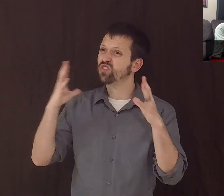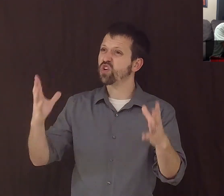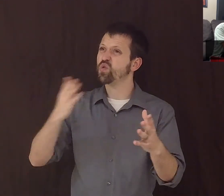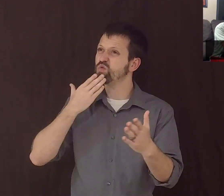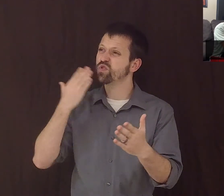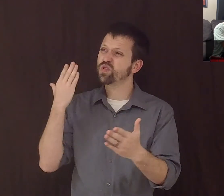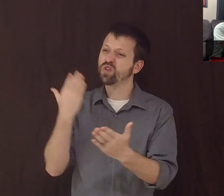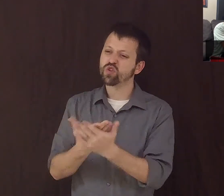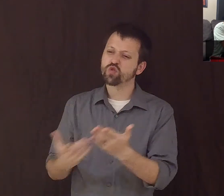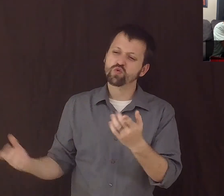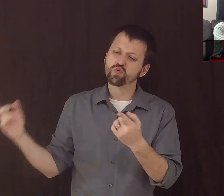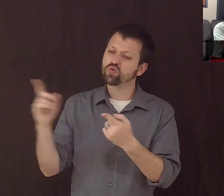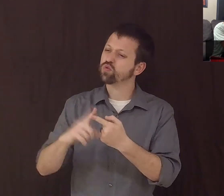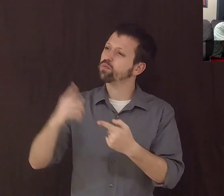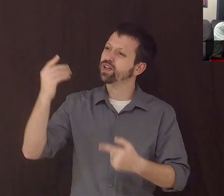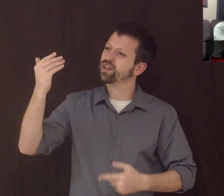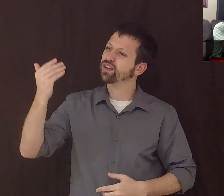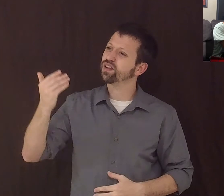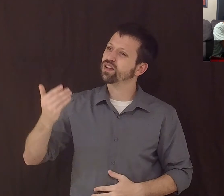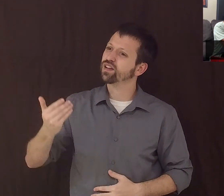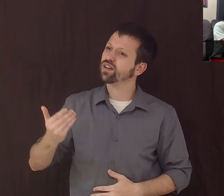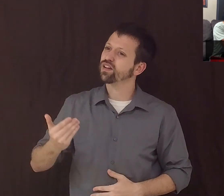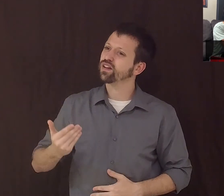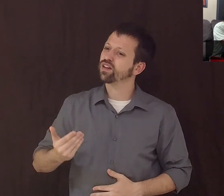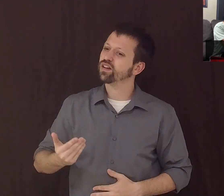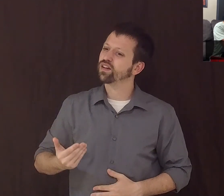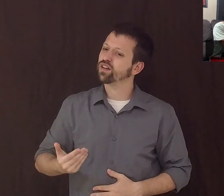You have been so good to me.